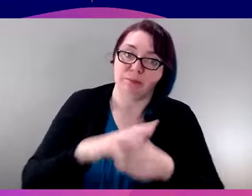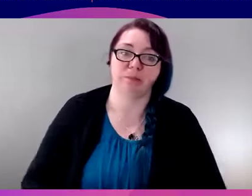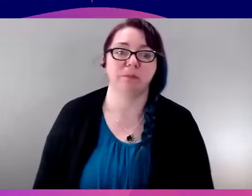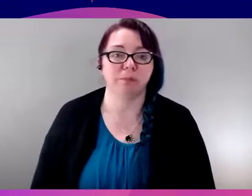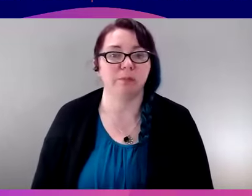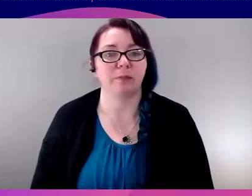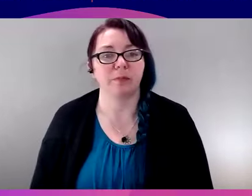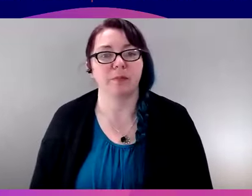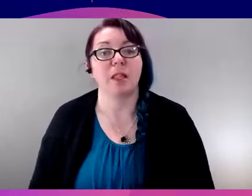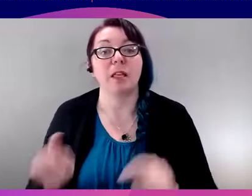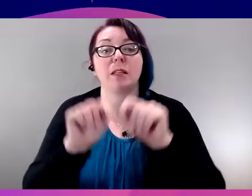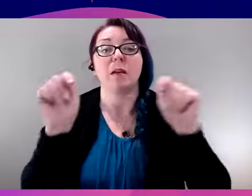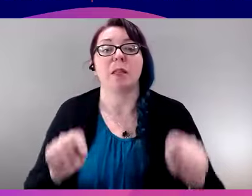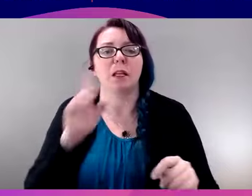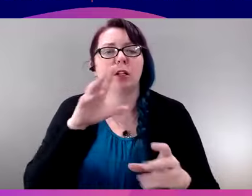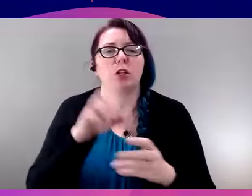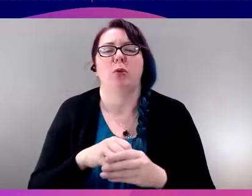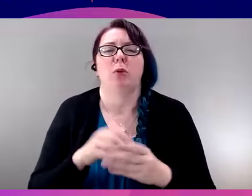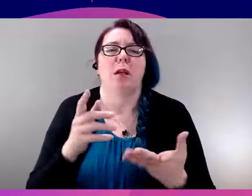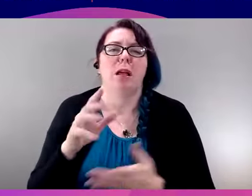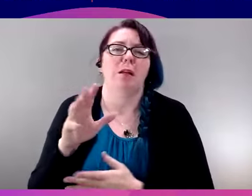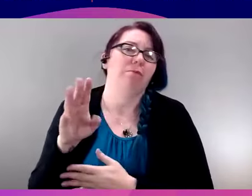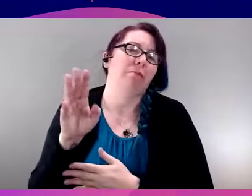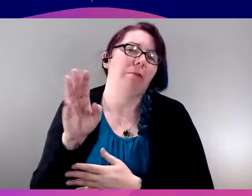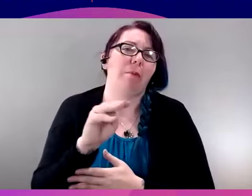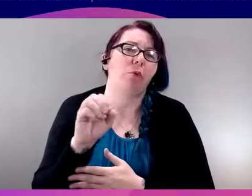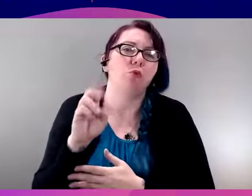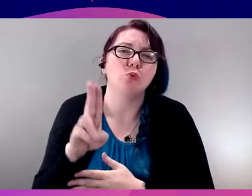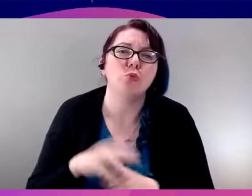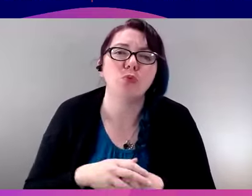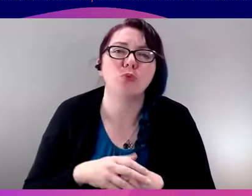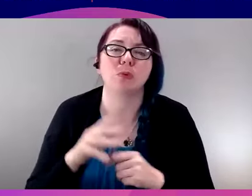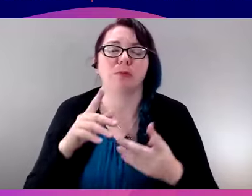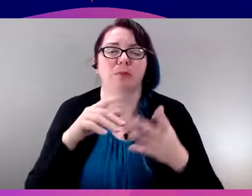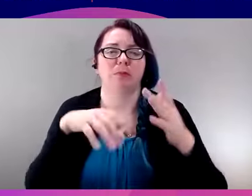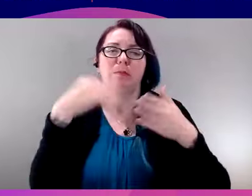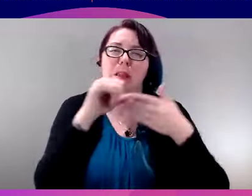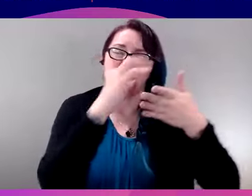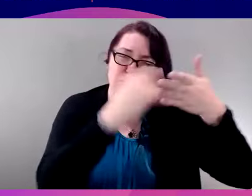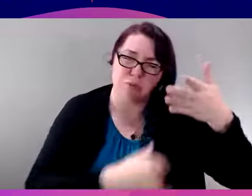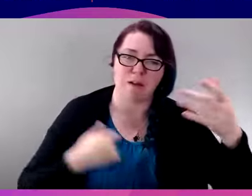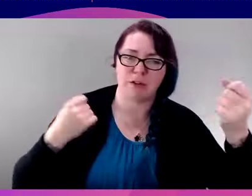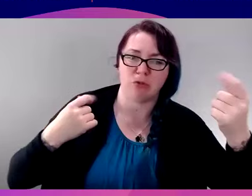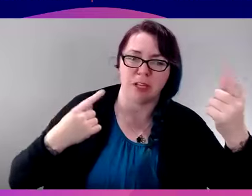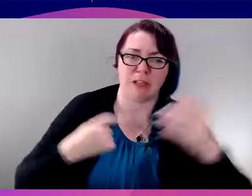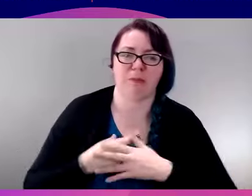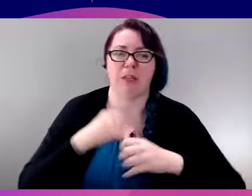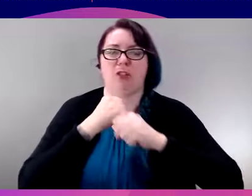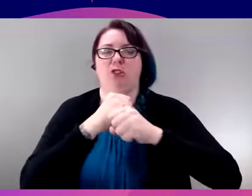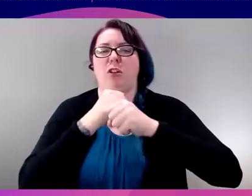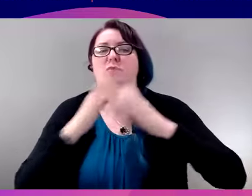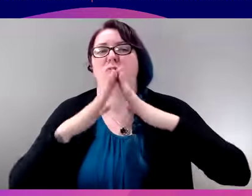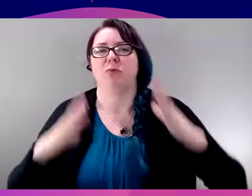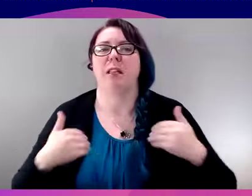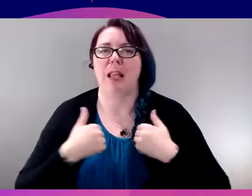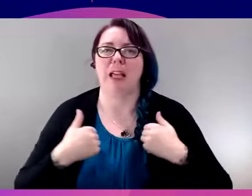and animal welfare services, as well as template policies and procedures. These templates were designed to support gender-based violence shelters to be able